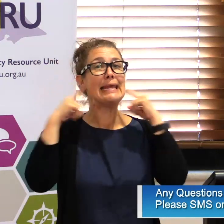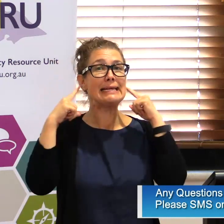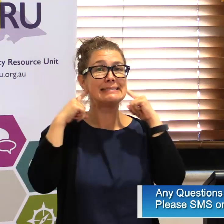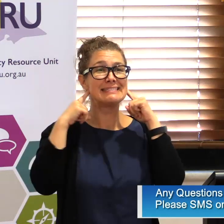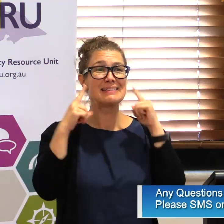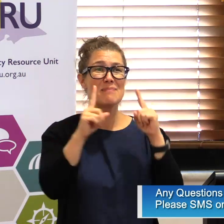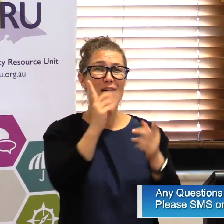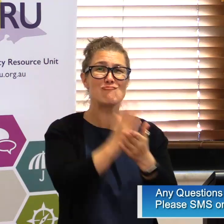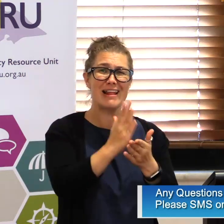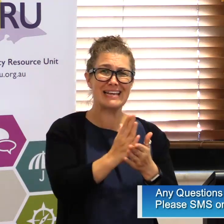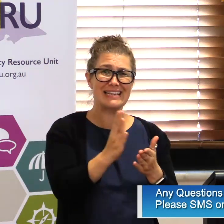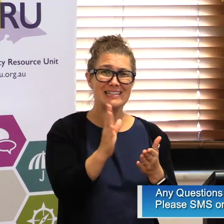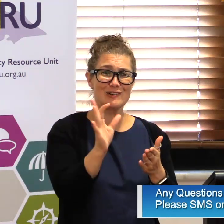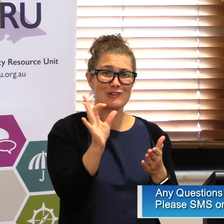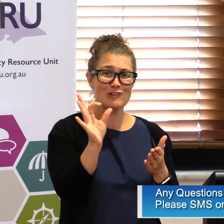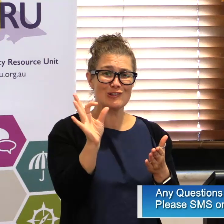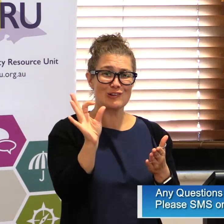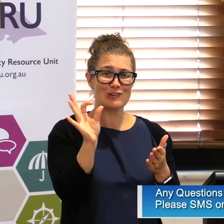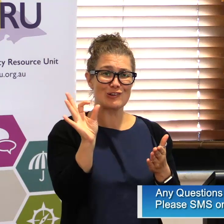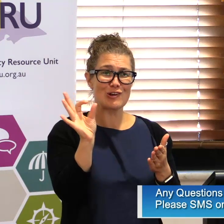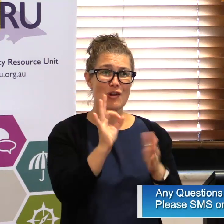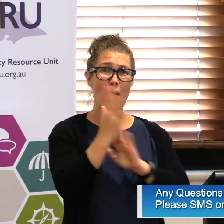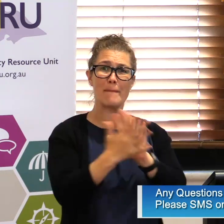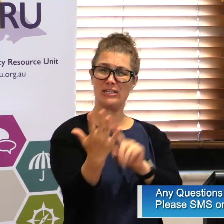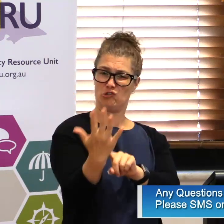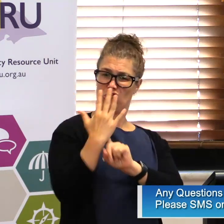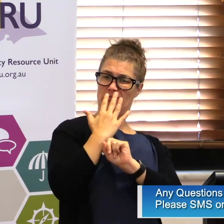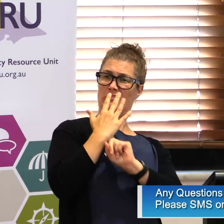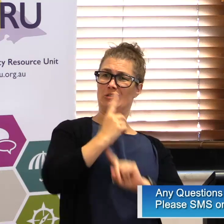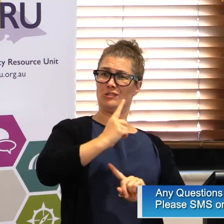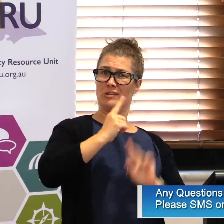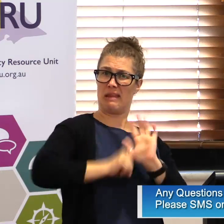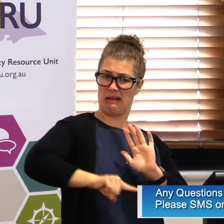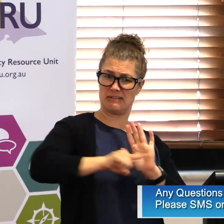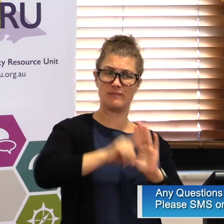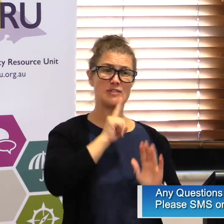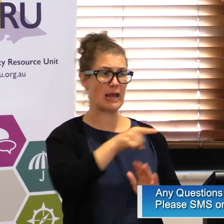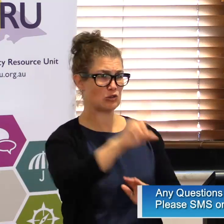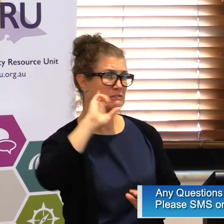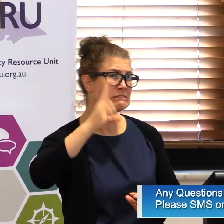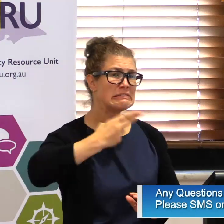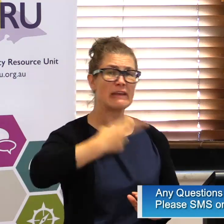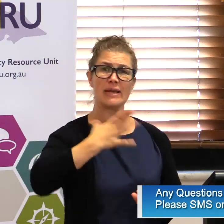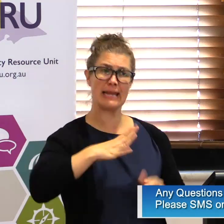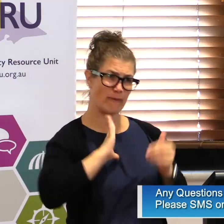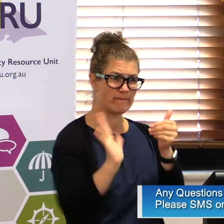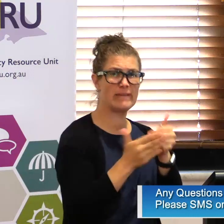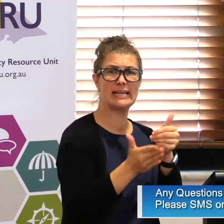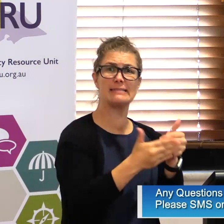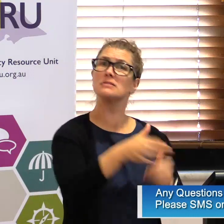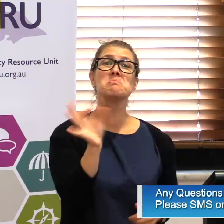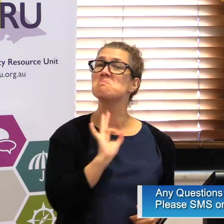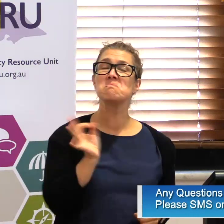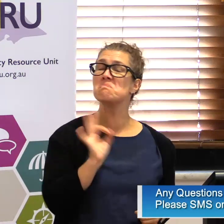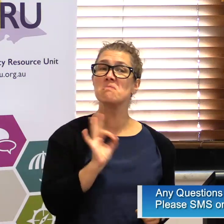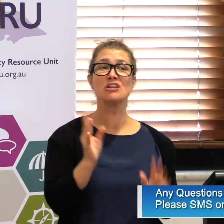it's not used in a pejorative sense to kind of saying, well, you're deaf, we need to fix you. It's just kind